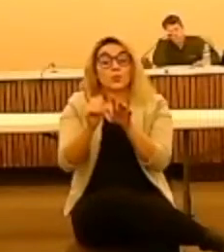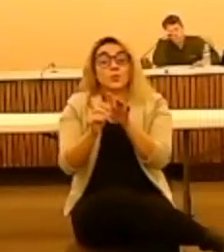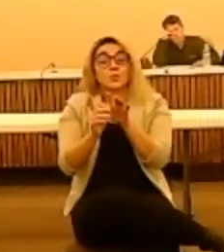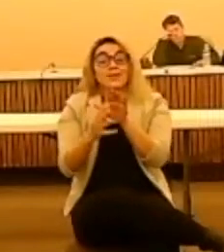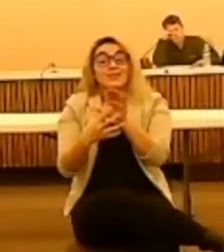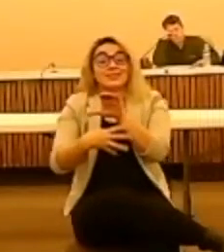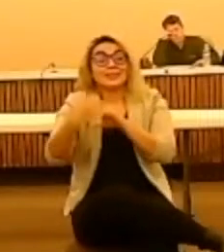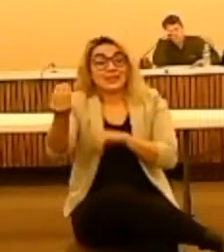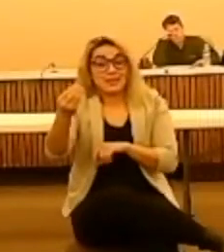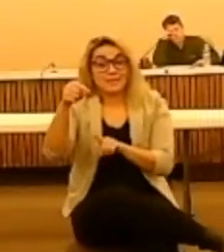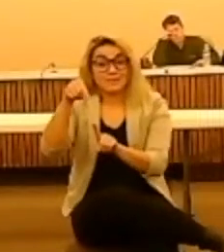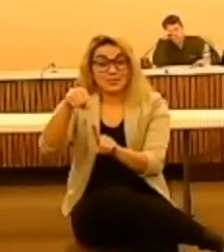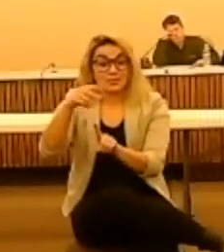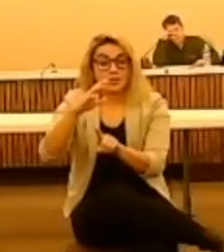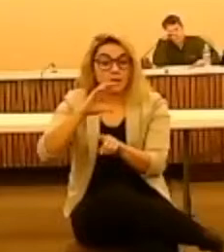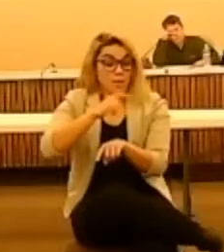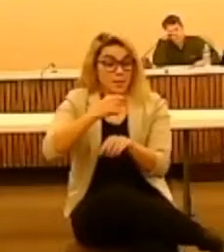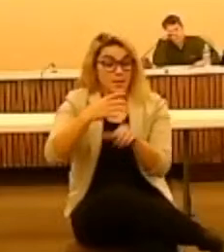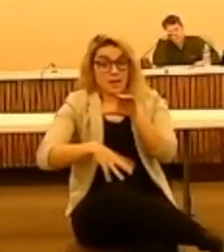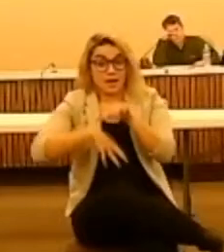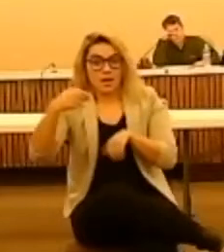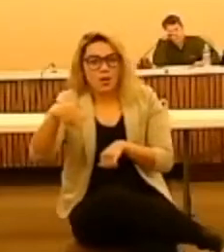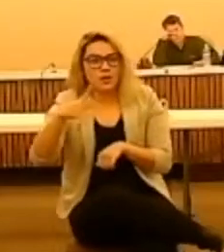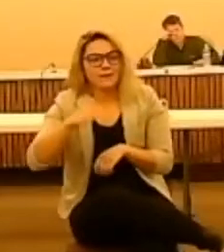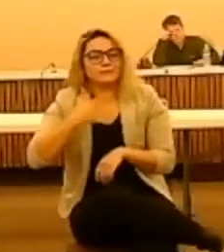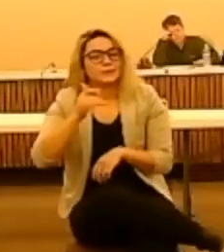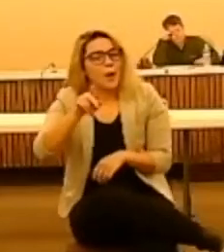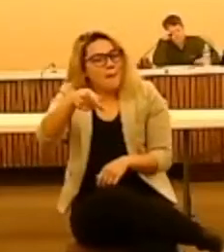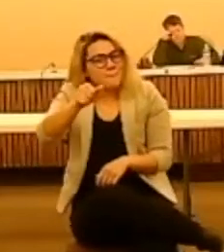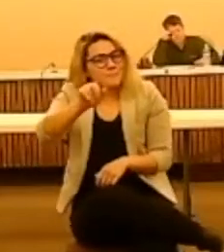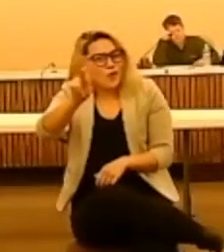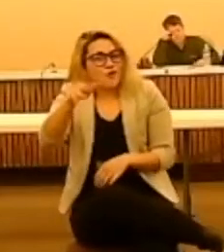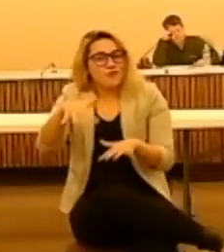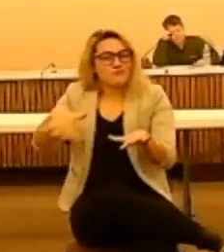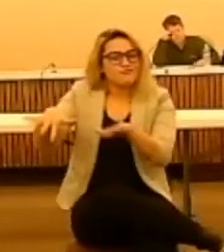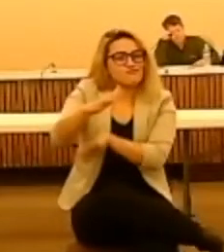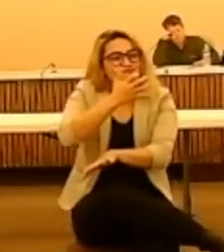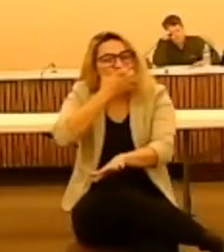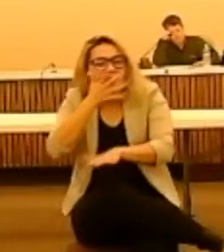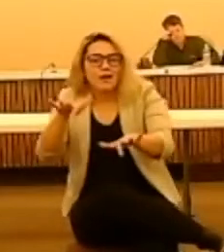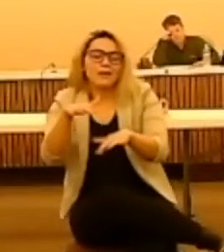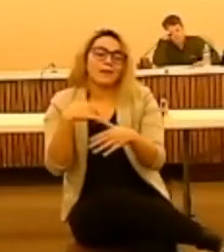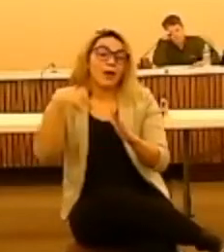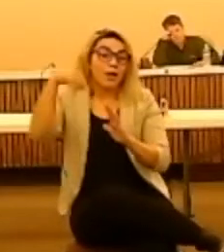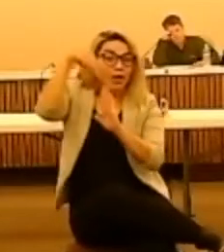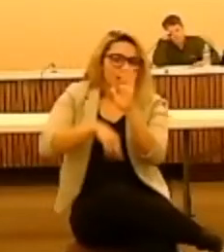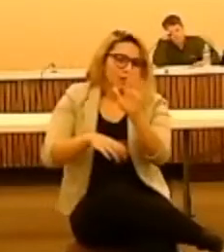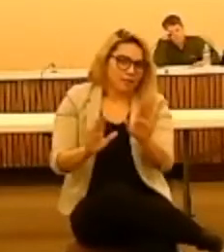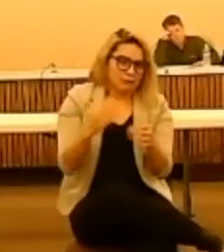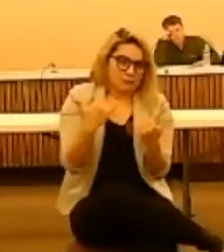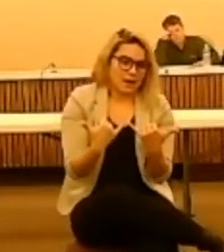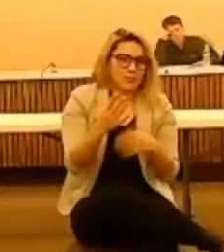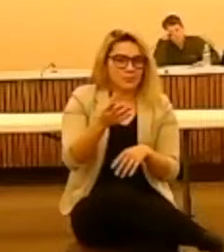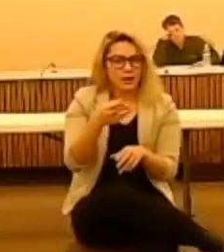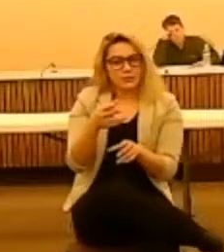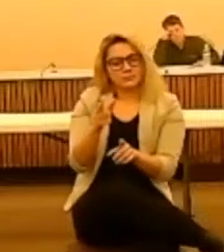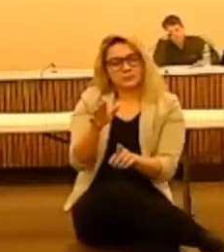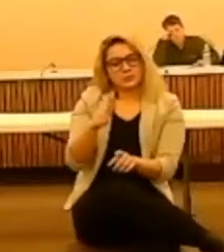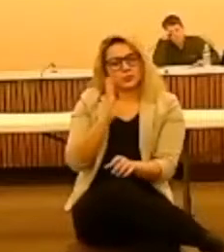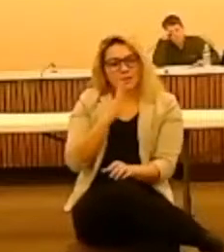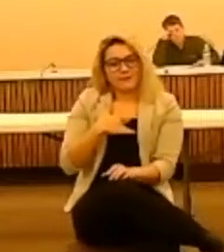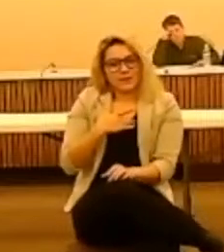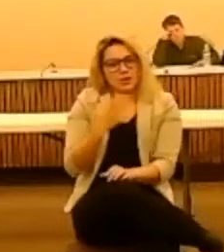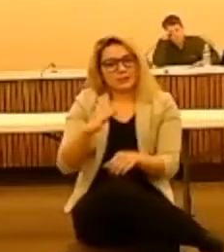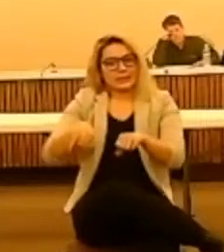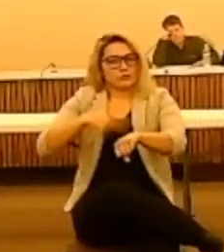park-like setting and things of that nature, but I don't want to go into too much detail on that. The third land use was townhomes, which are